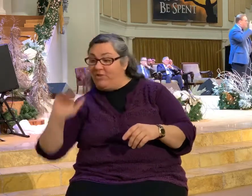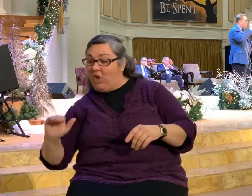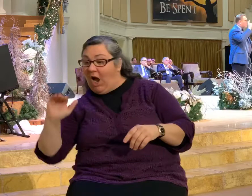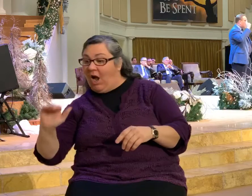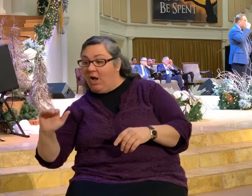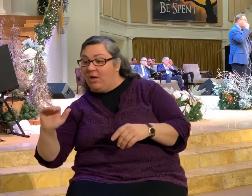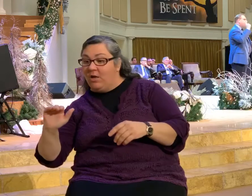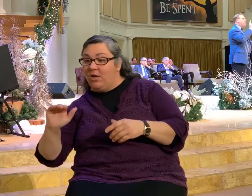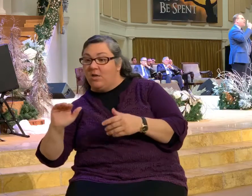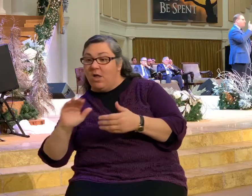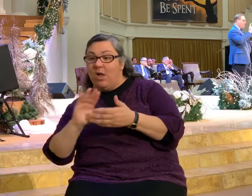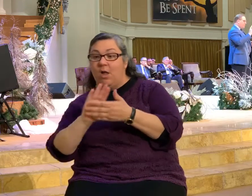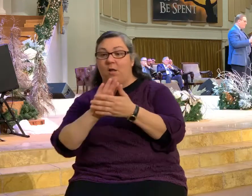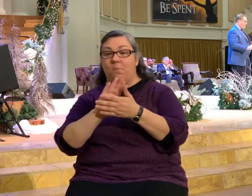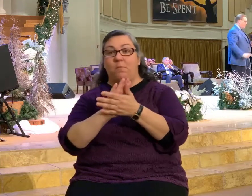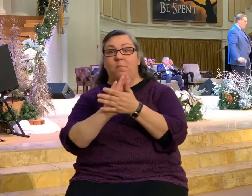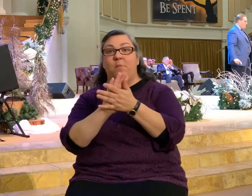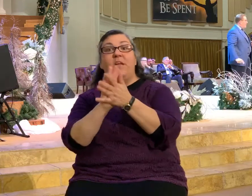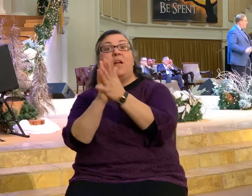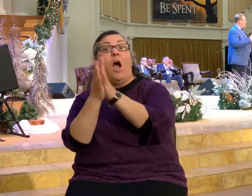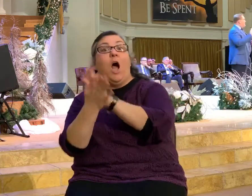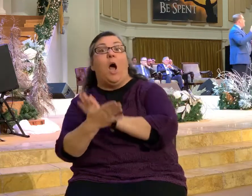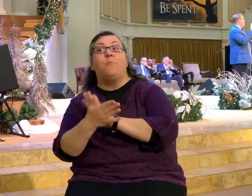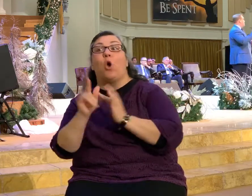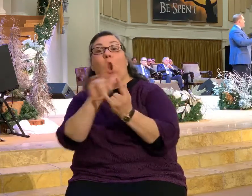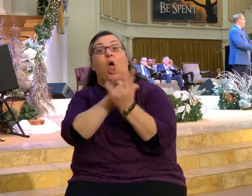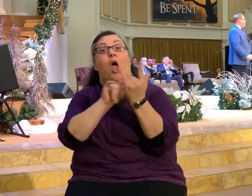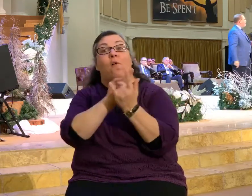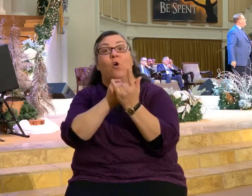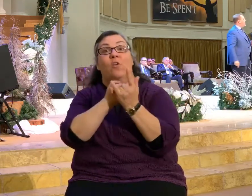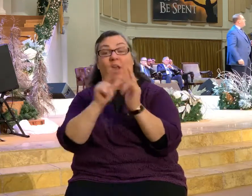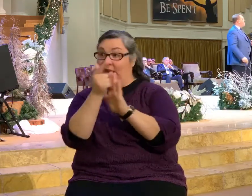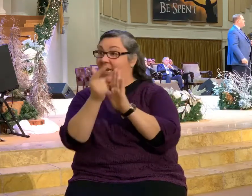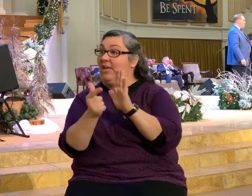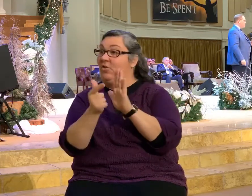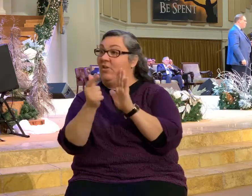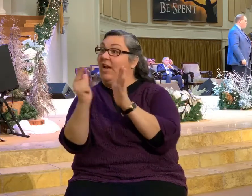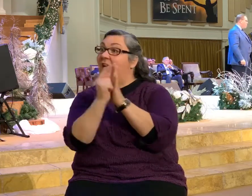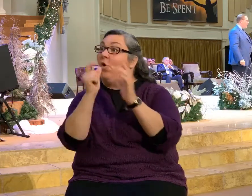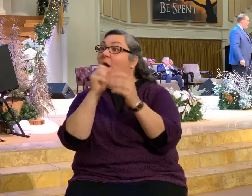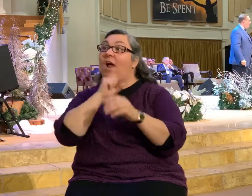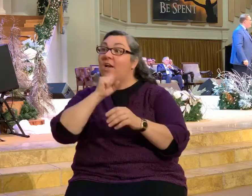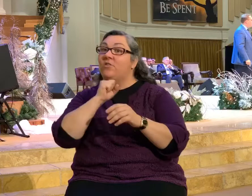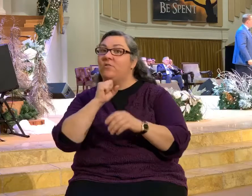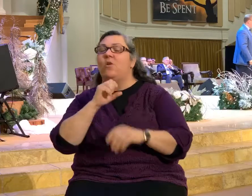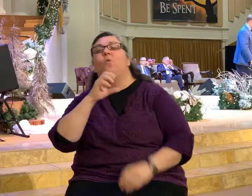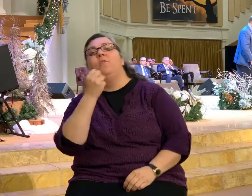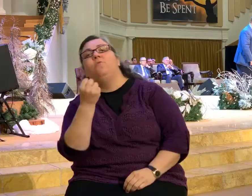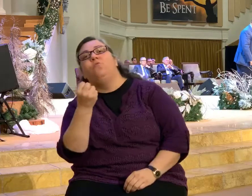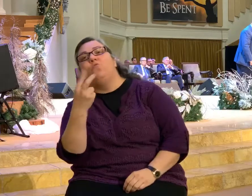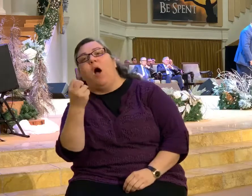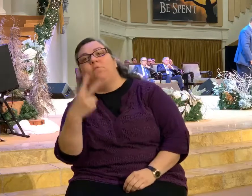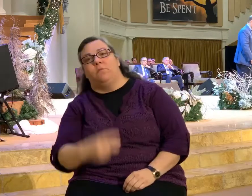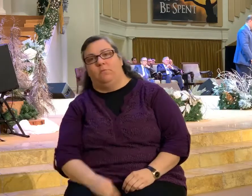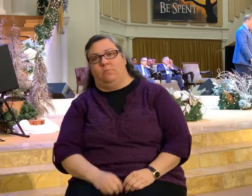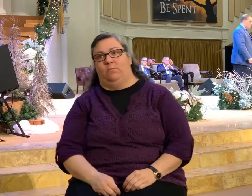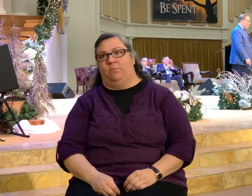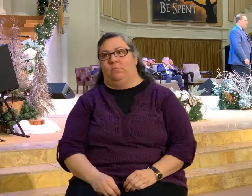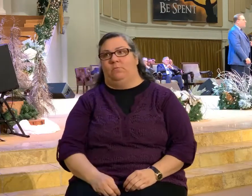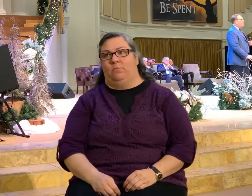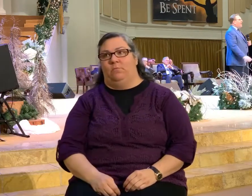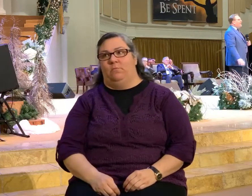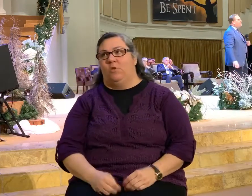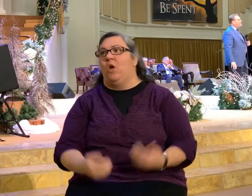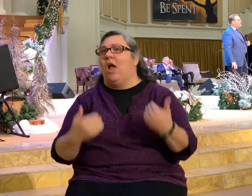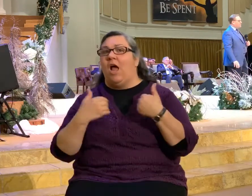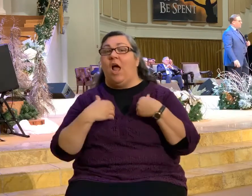your lover was age 12. Unless they were a slave, then there was no age minimum. You